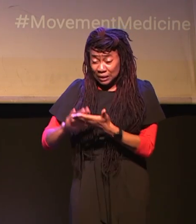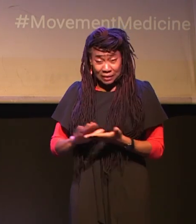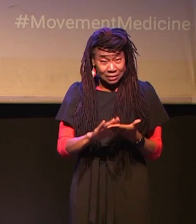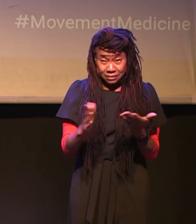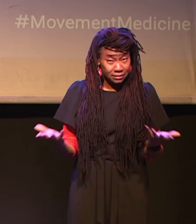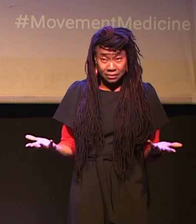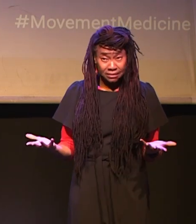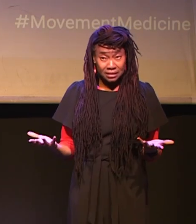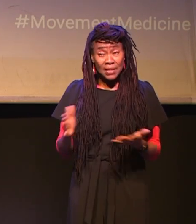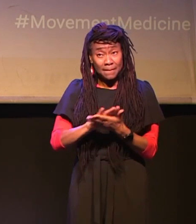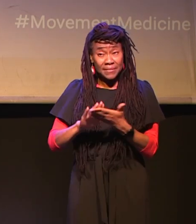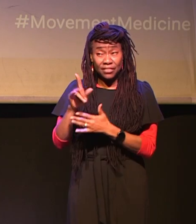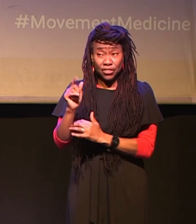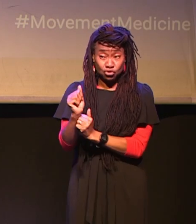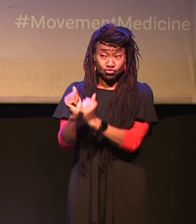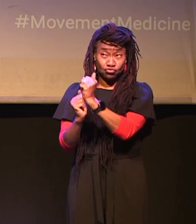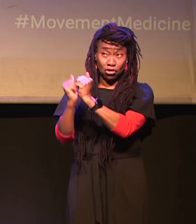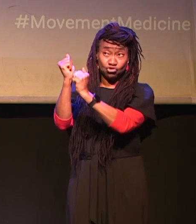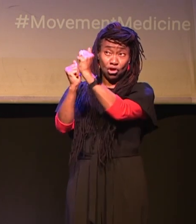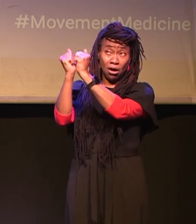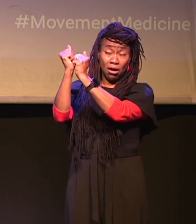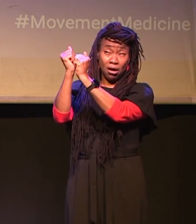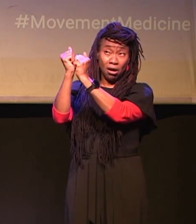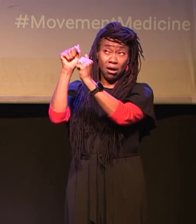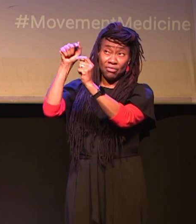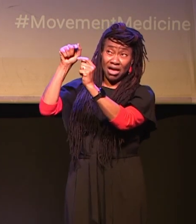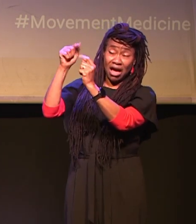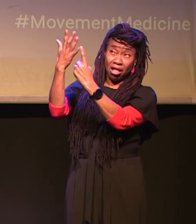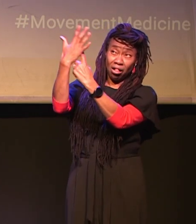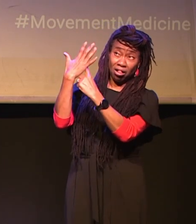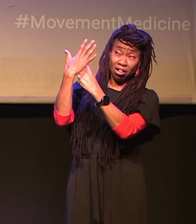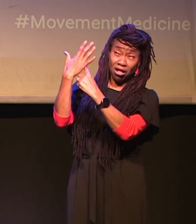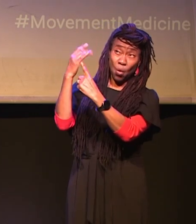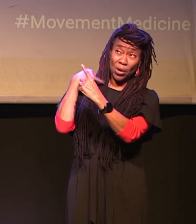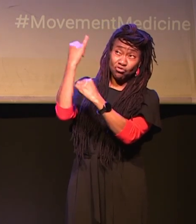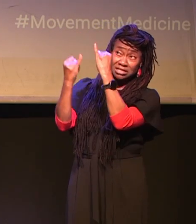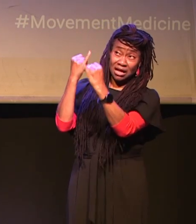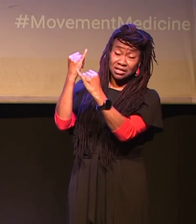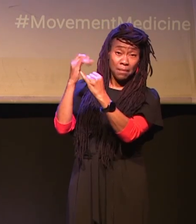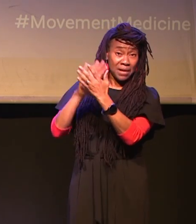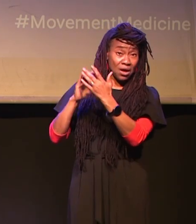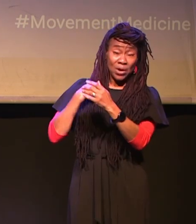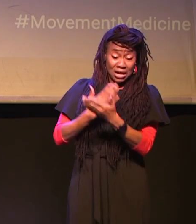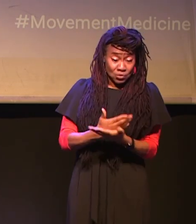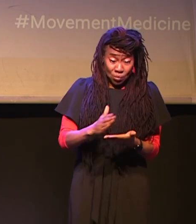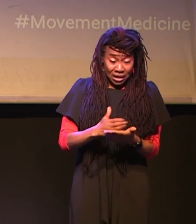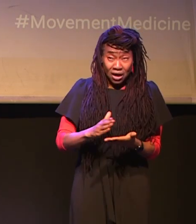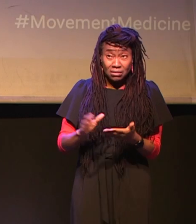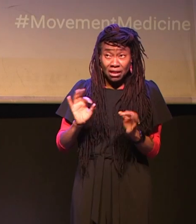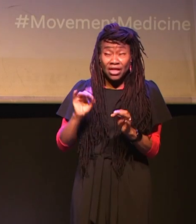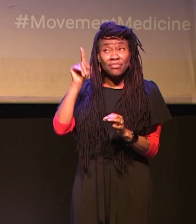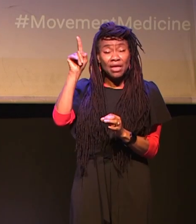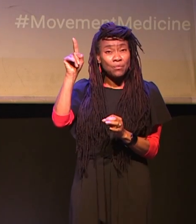yeah, then we're mimicking the behaviors that we are so critical of, right? So that's also part of the